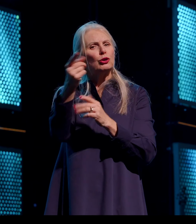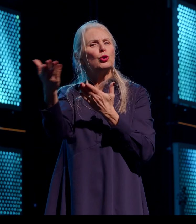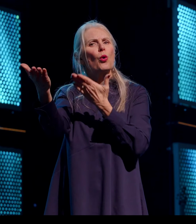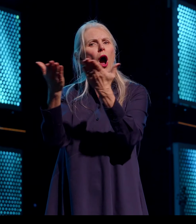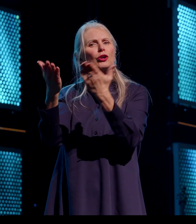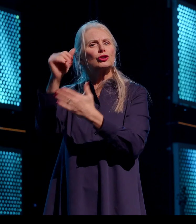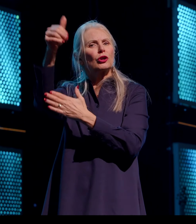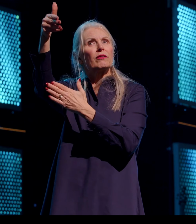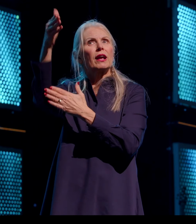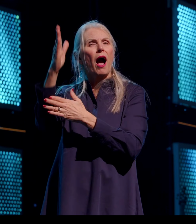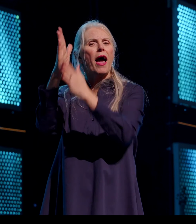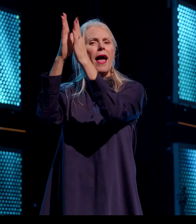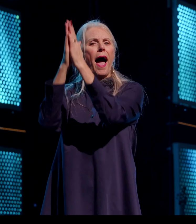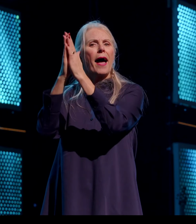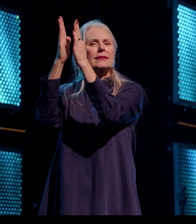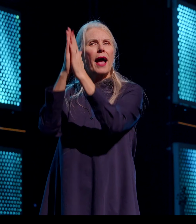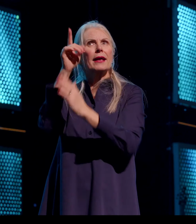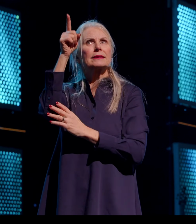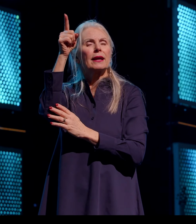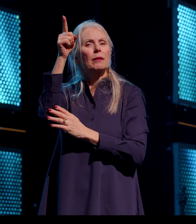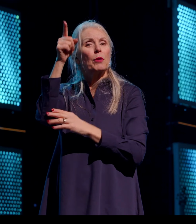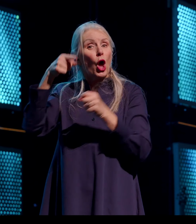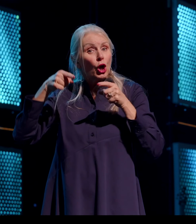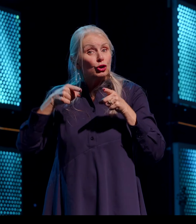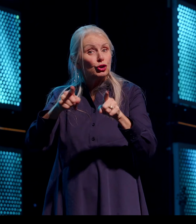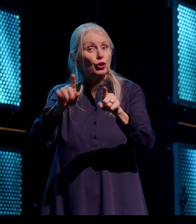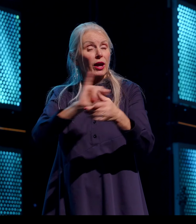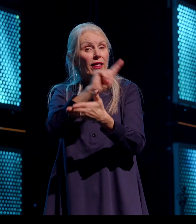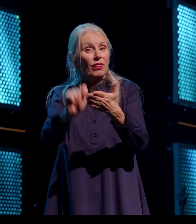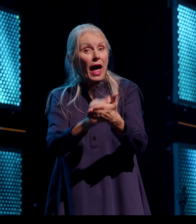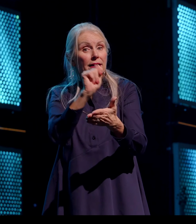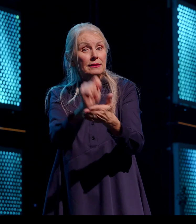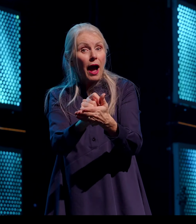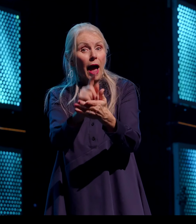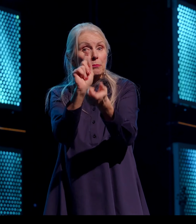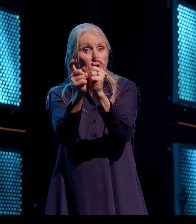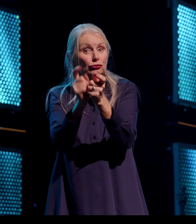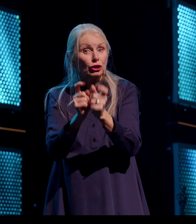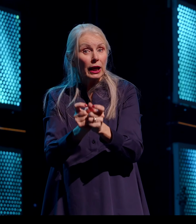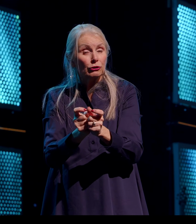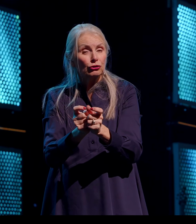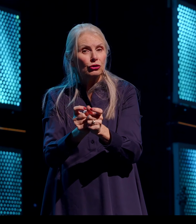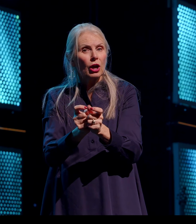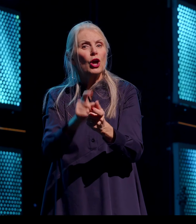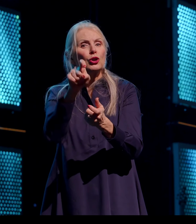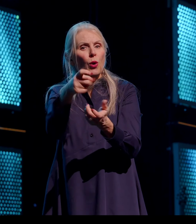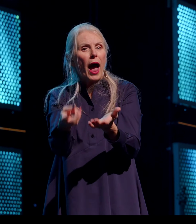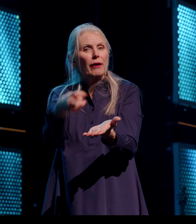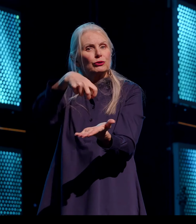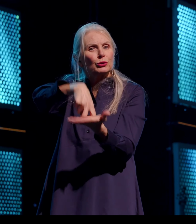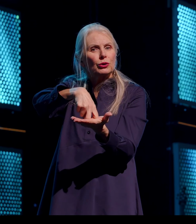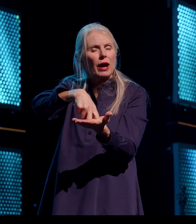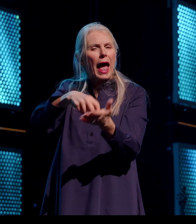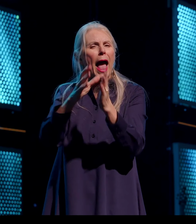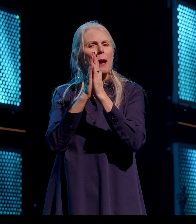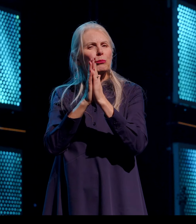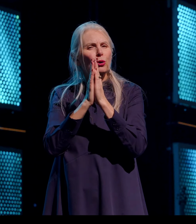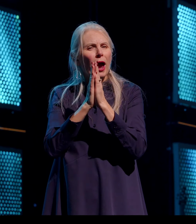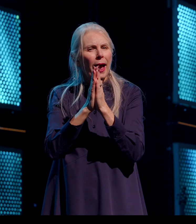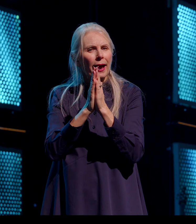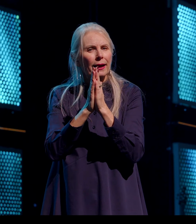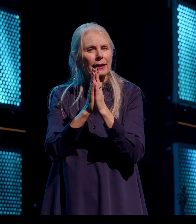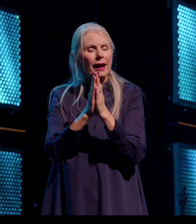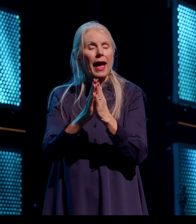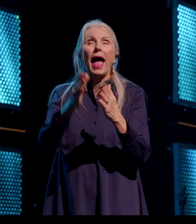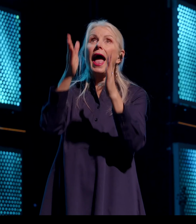then in those moments of despair, in those moments of heartache, in those moments of, now what? Well, get on your knees and pray like you've never prayed before.